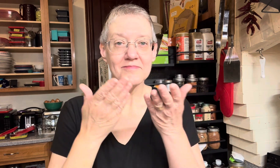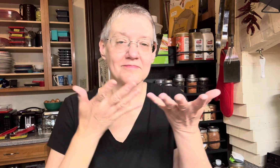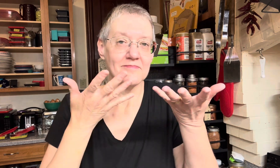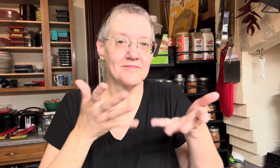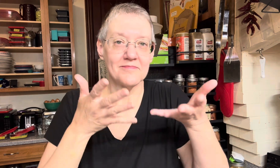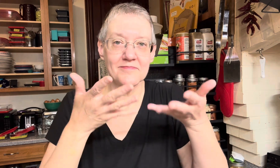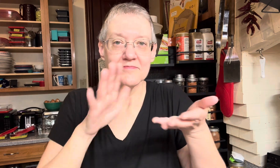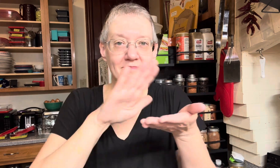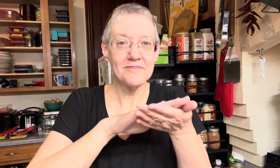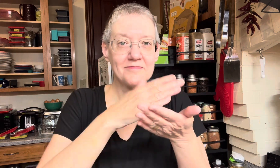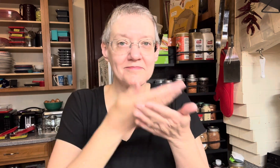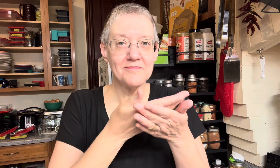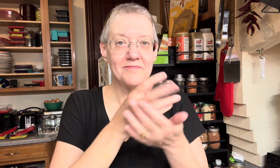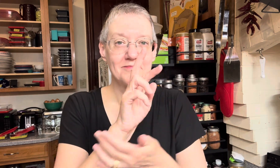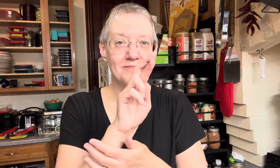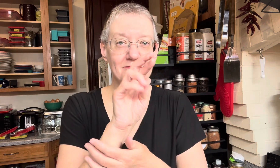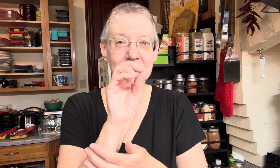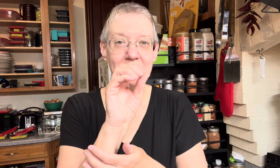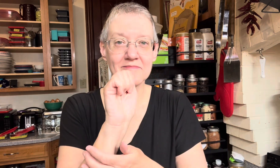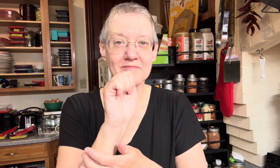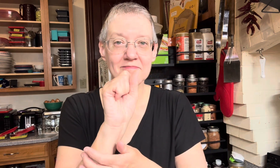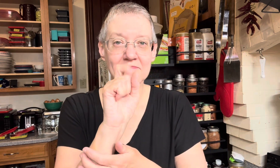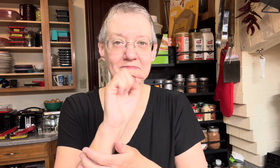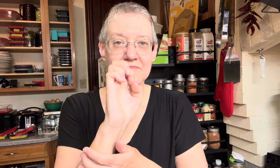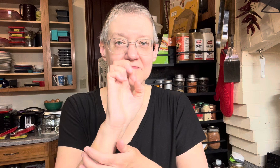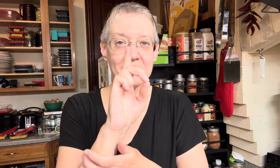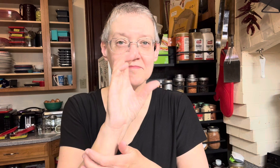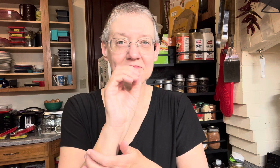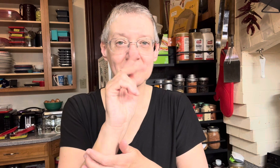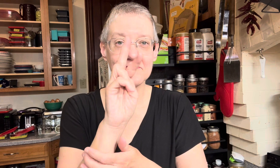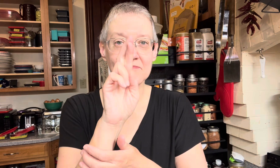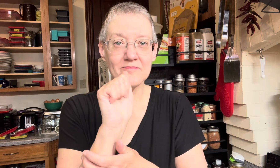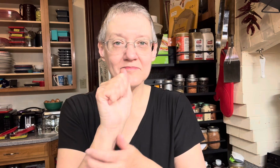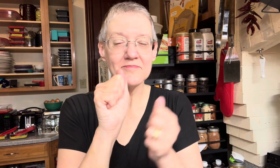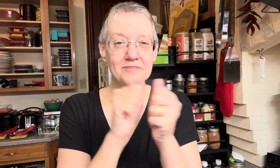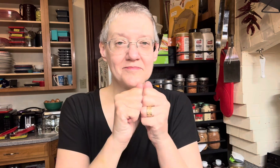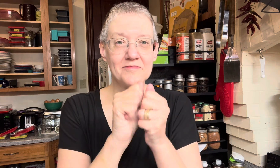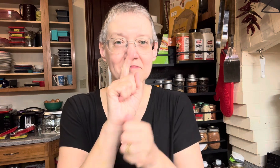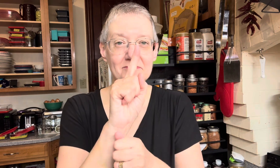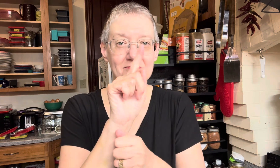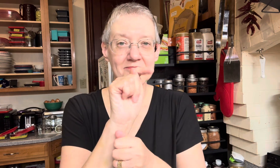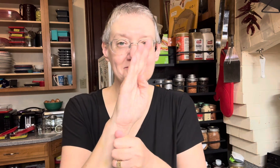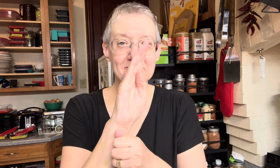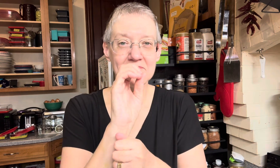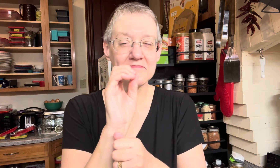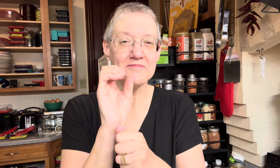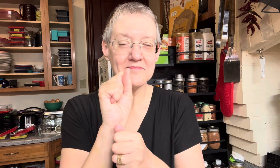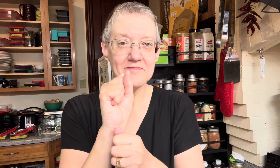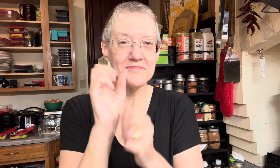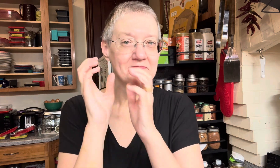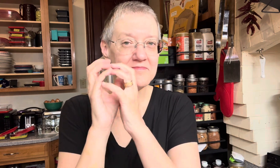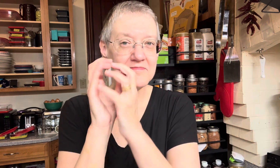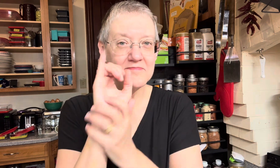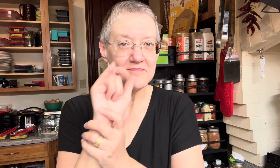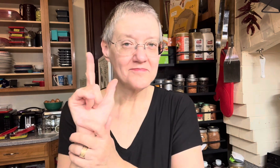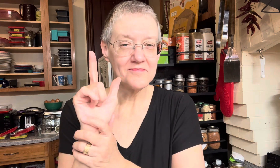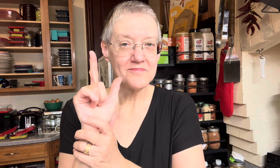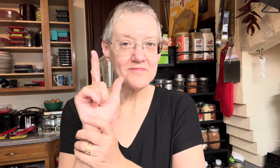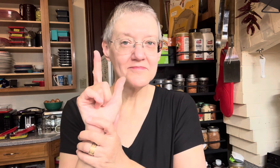1 serving of already cooked roasted whole okra, roasted in 1 tablespoon of coconut